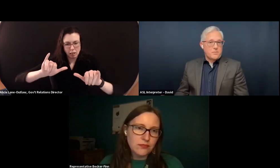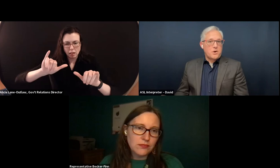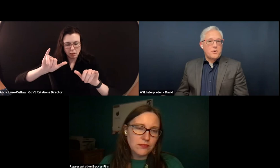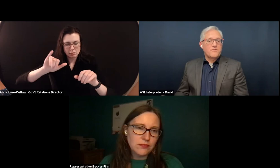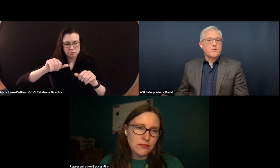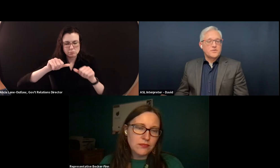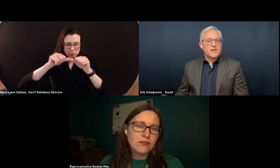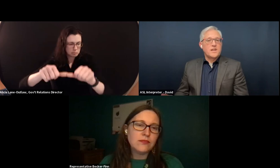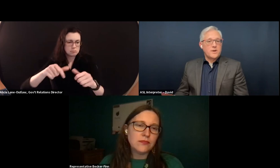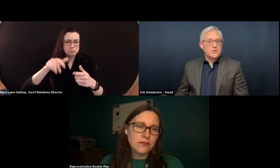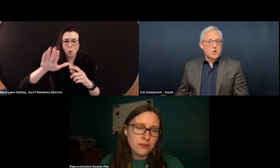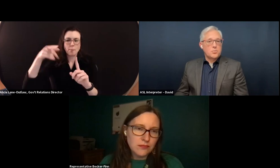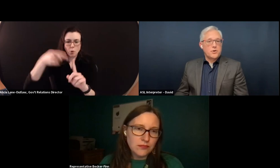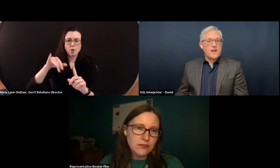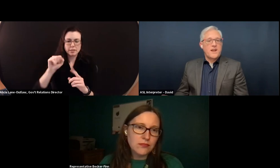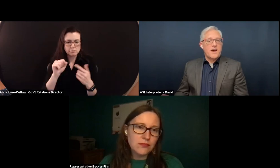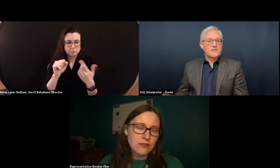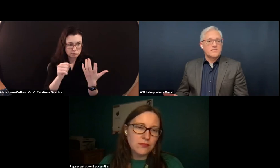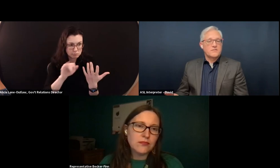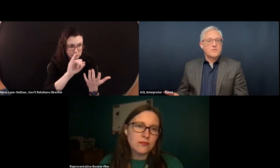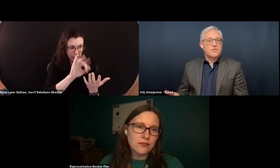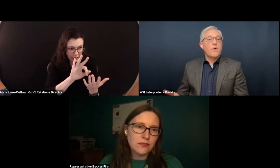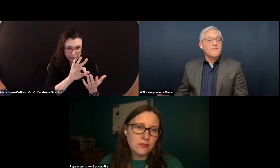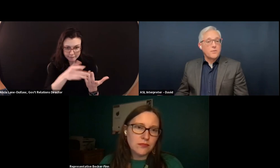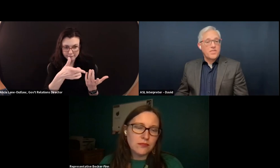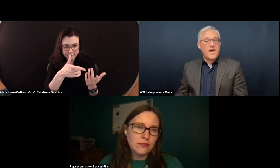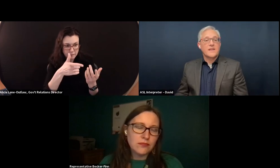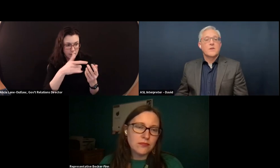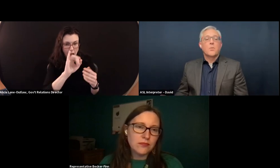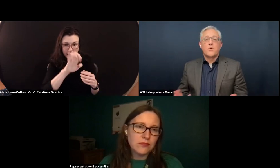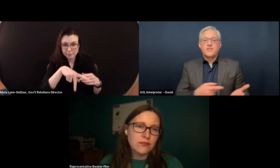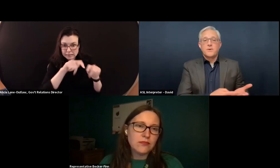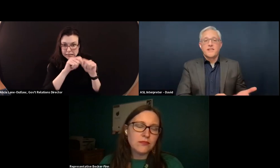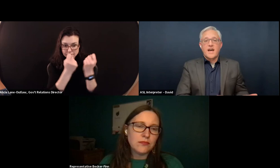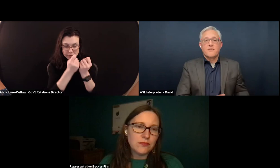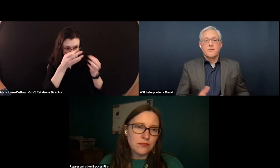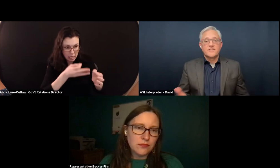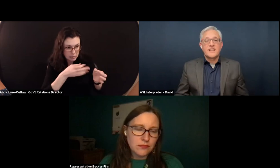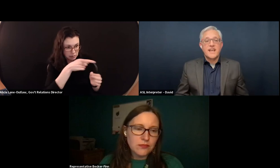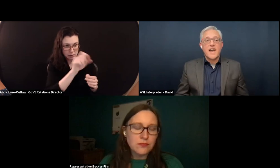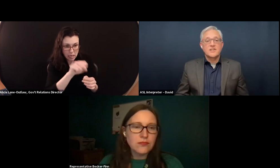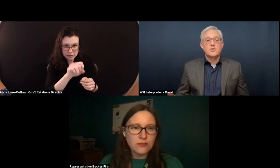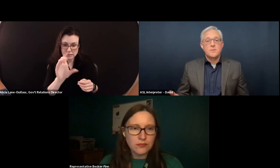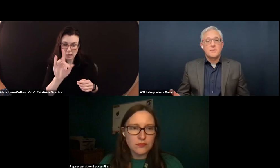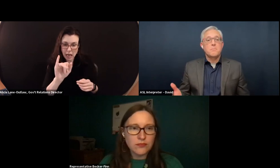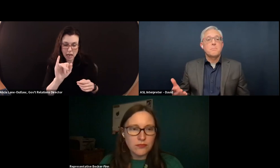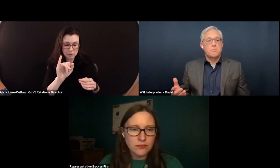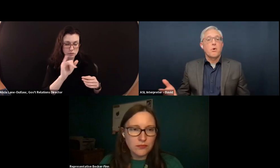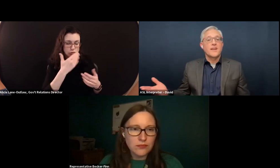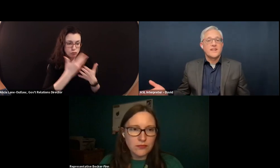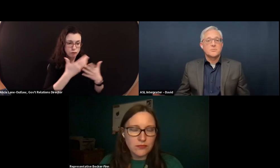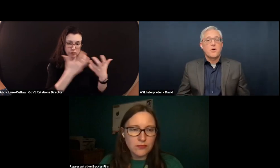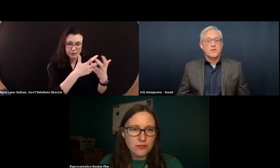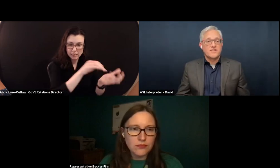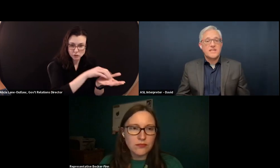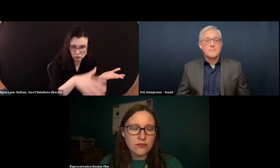in Faribault, if they're using a hearing interpreter and not thriving with that, would this bill allow for a CDI to be